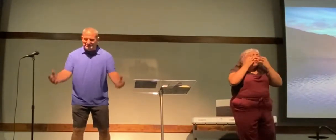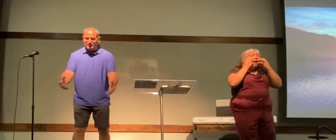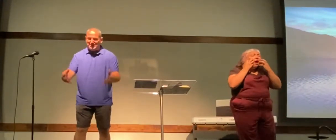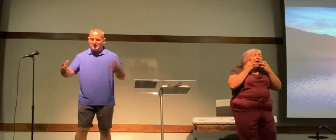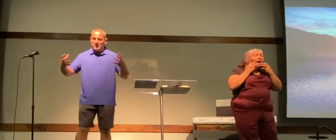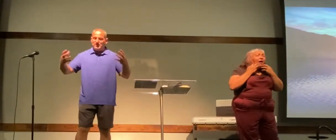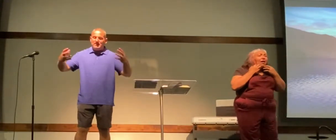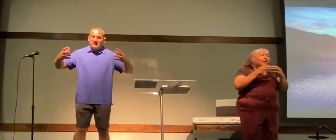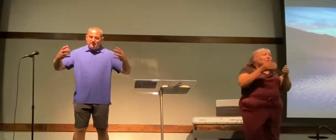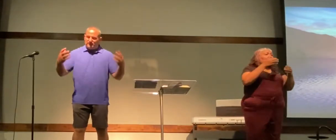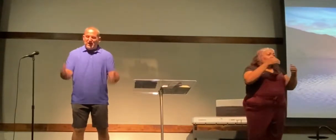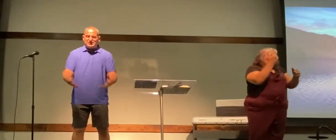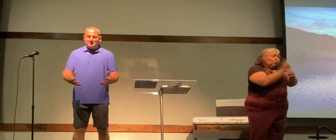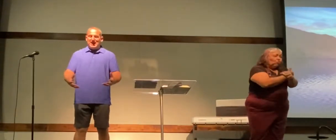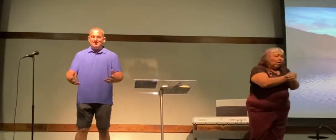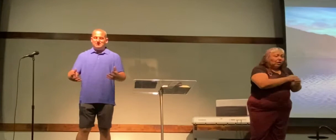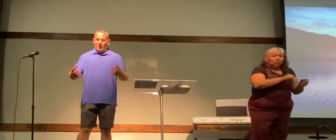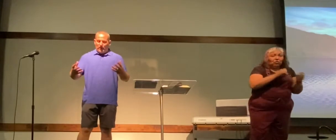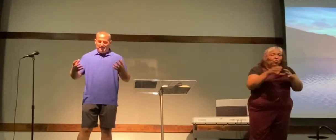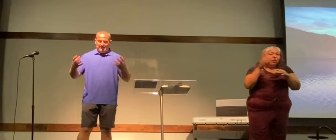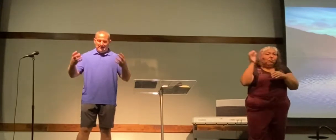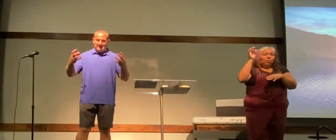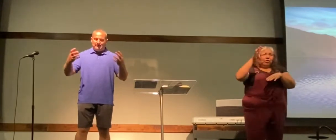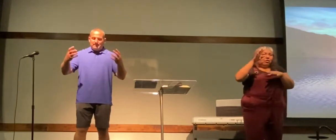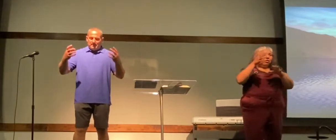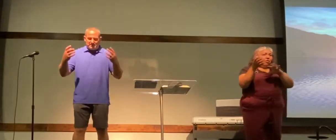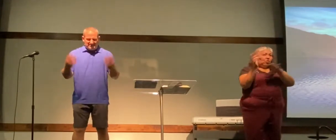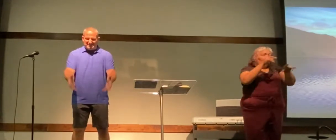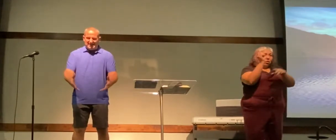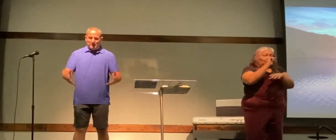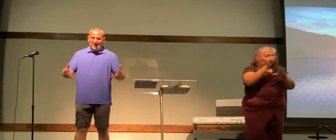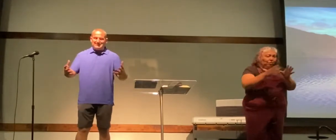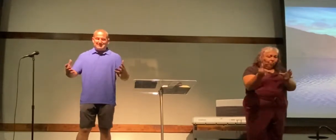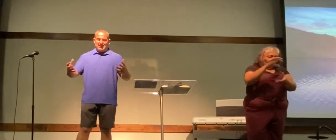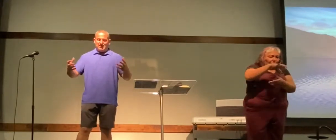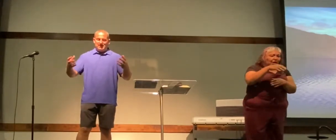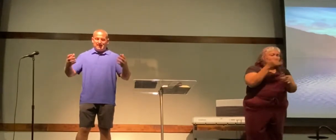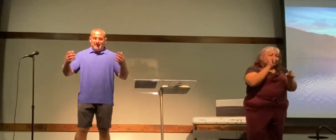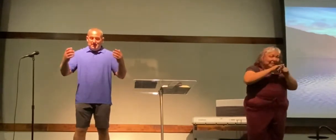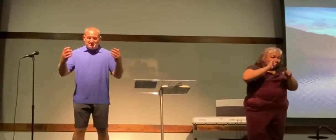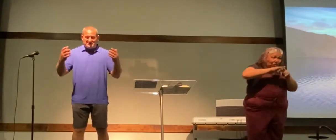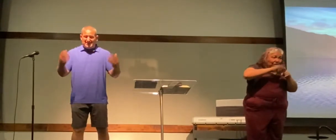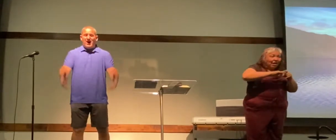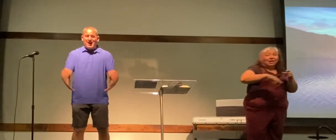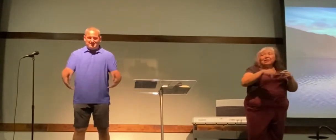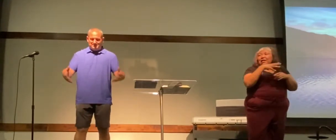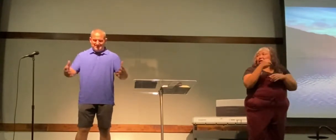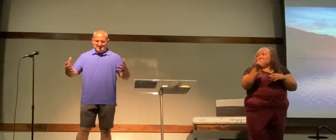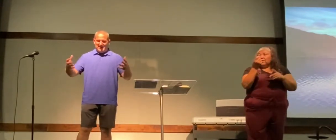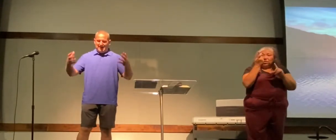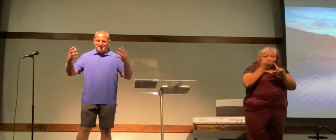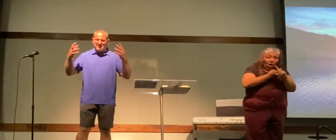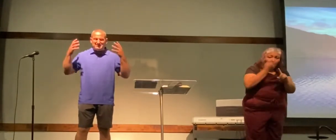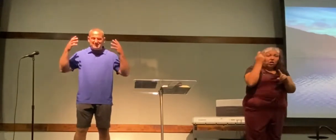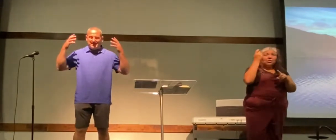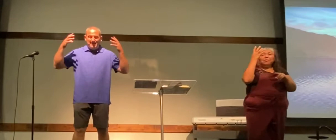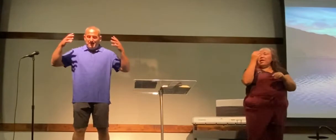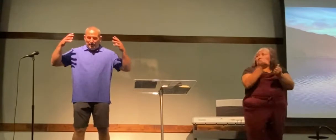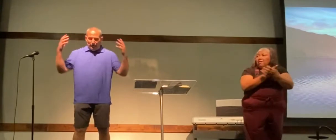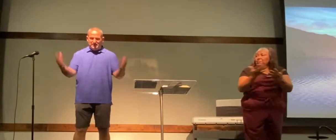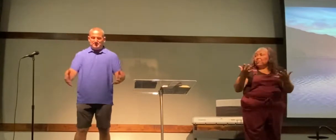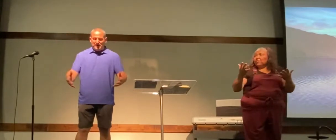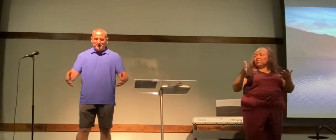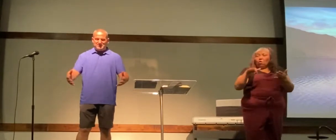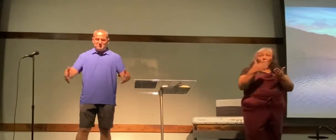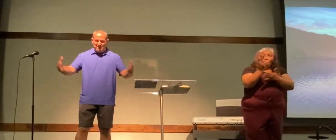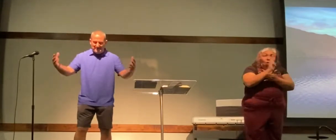take these drugs and we would flush them down the toilet and there's cigarettes there and there's condoms in there. And I mean, it's just like the